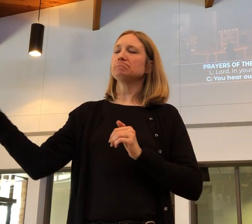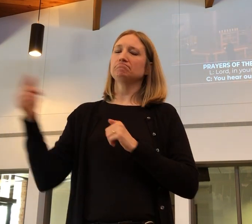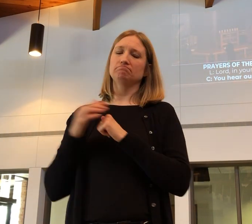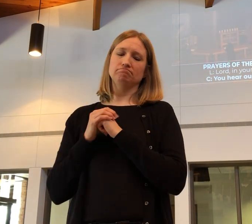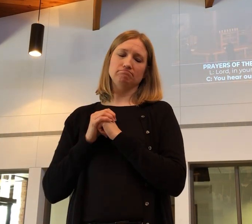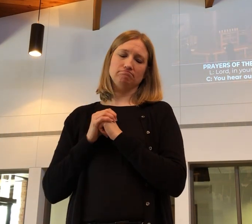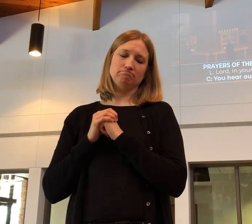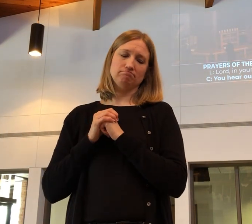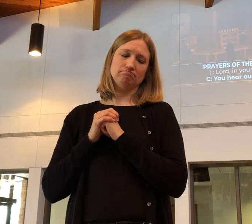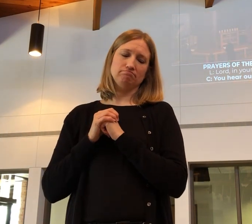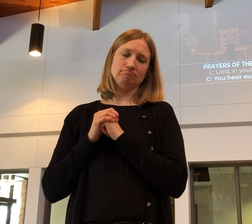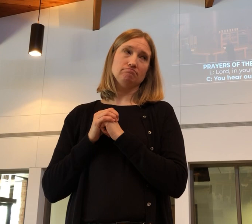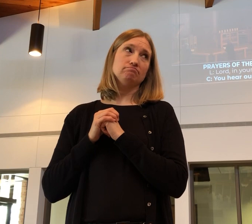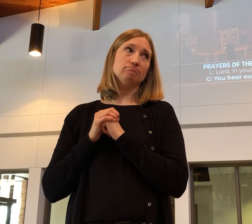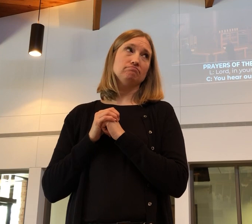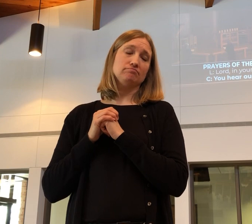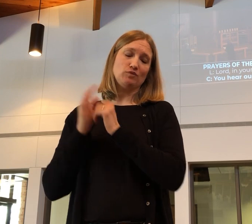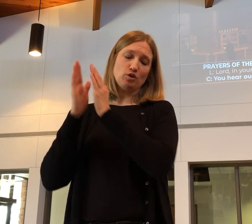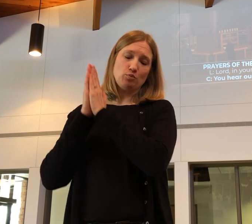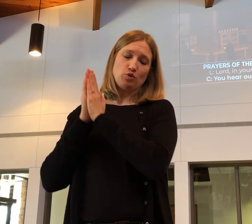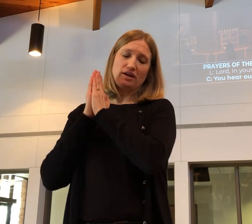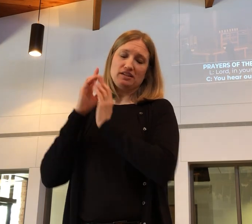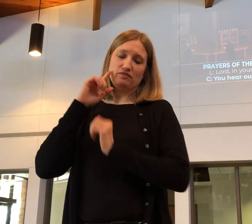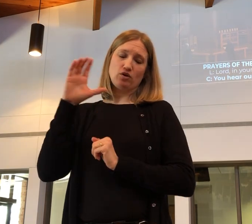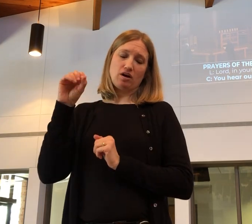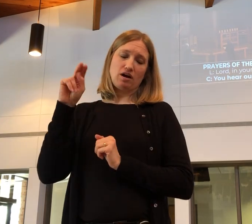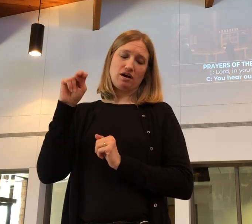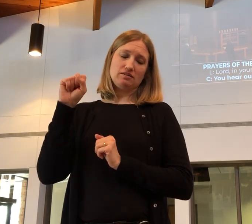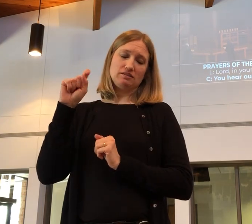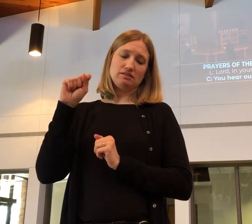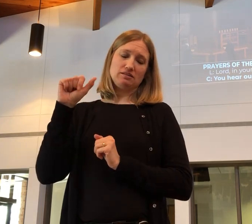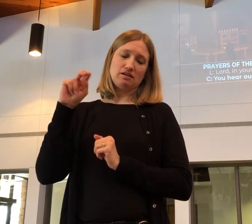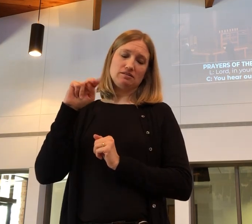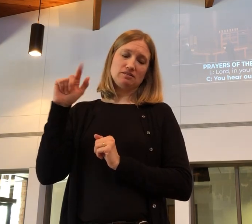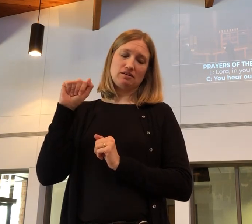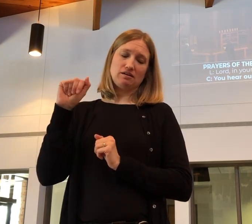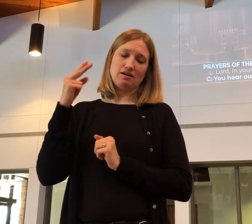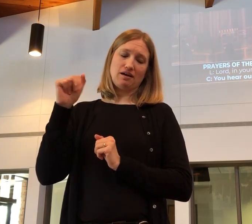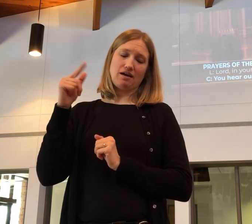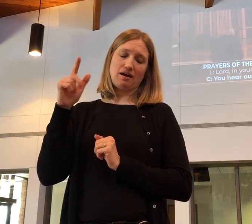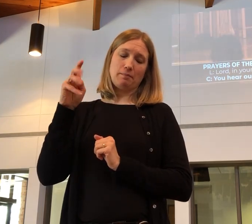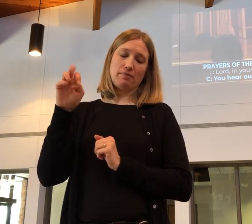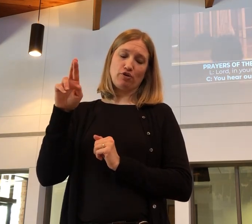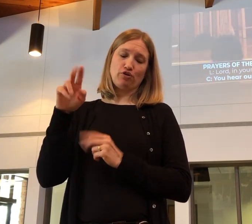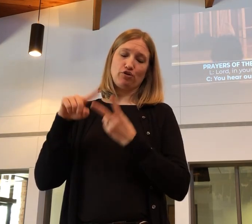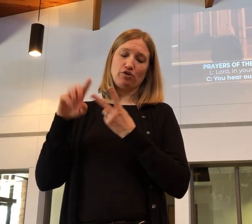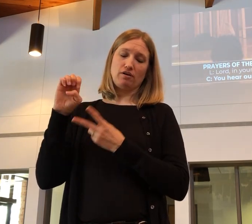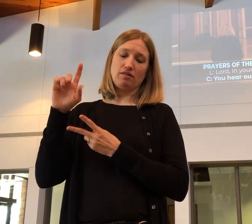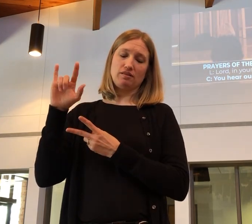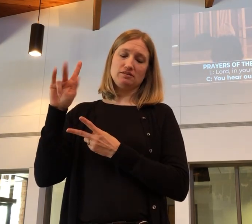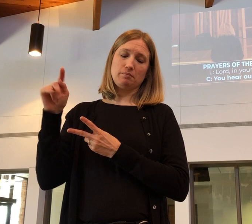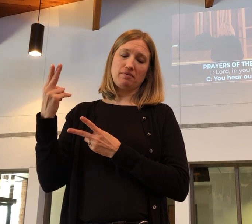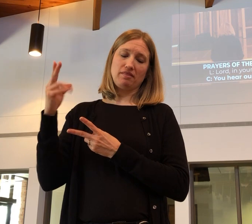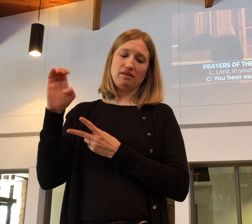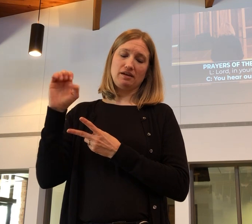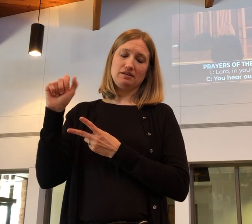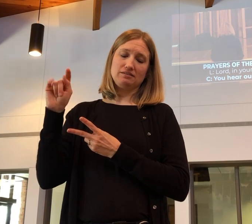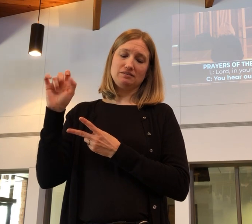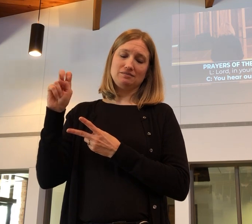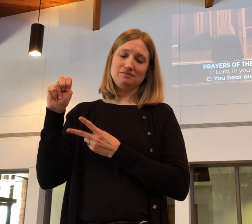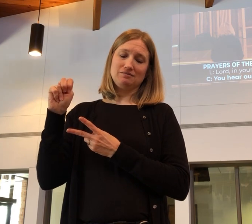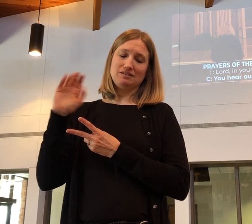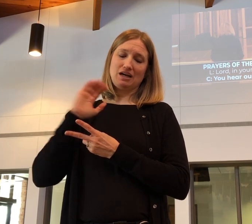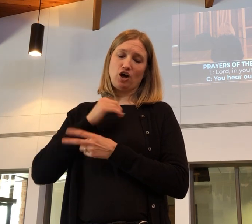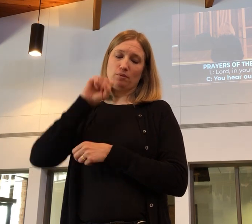Let us pray for Constanza Hagemeyer and Elizabeth Eaton, our bishops, for Renee,